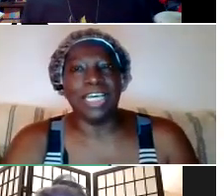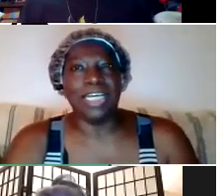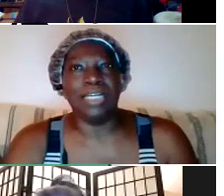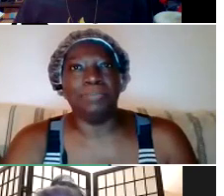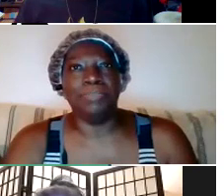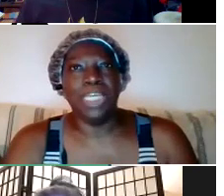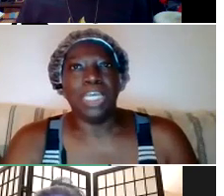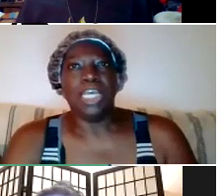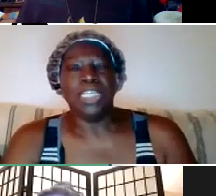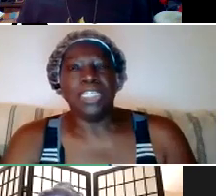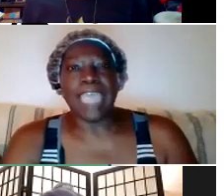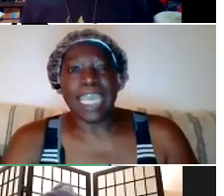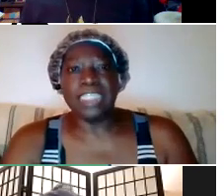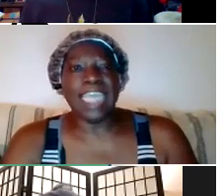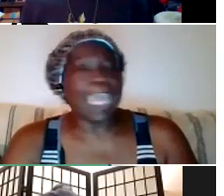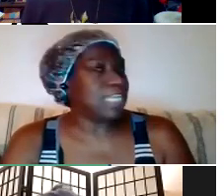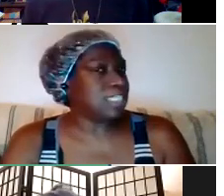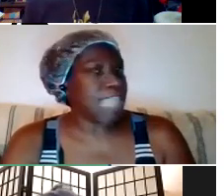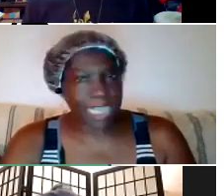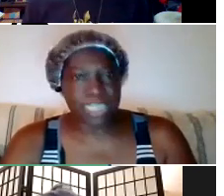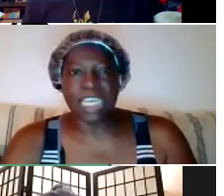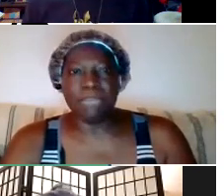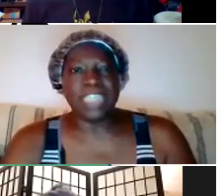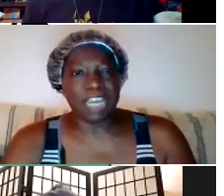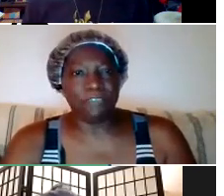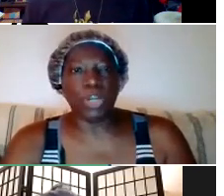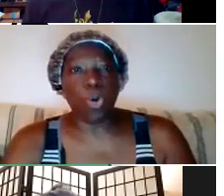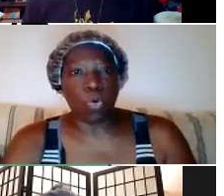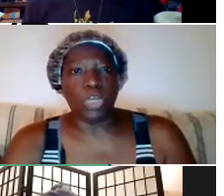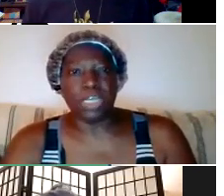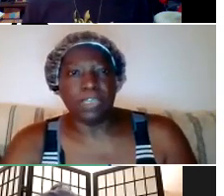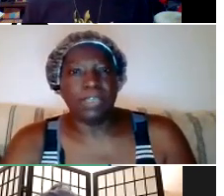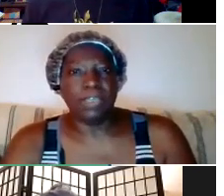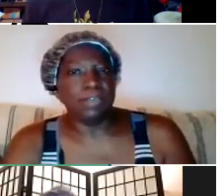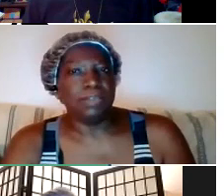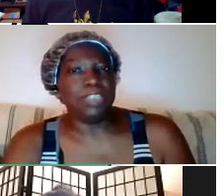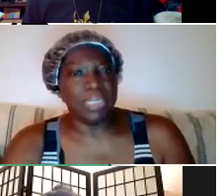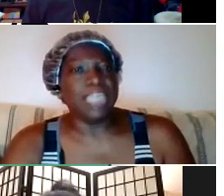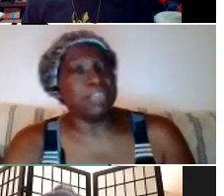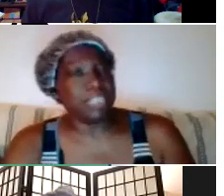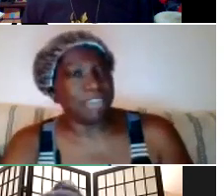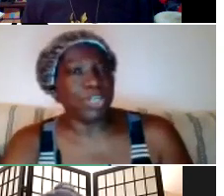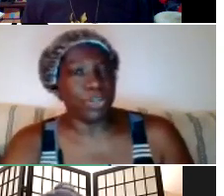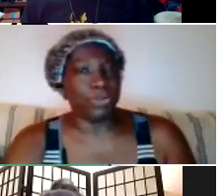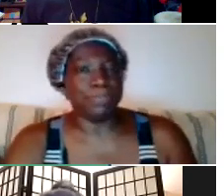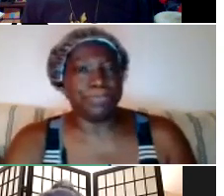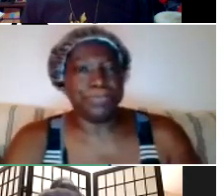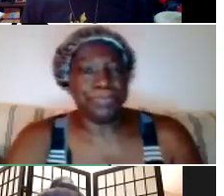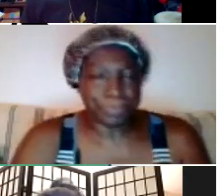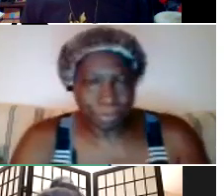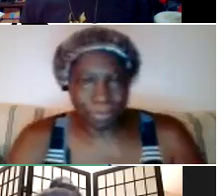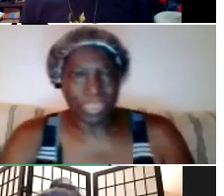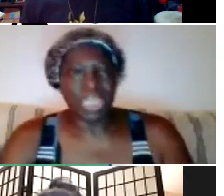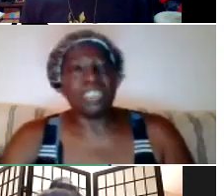Okay. That is the exact same sign for cold. Yeah. So now you know the sign for cold.